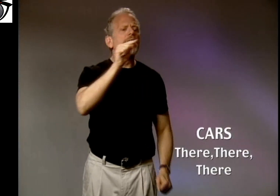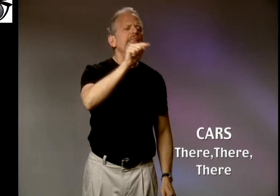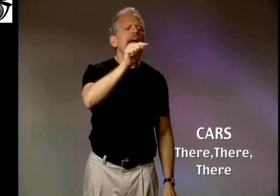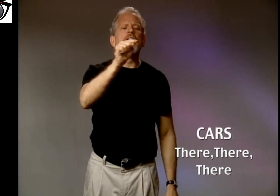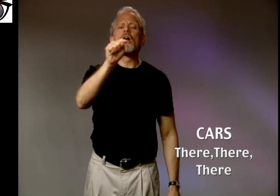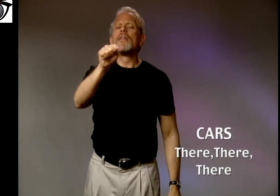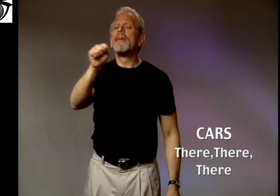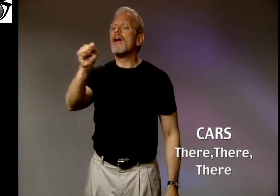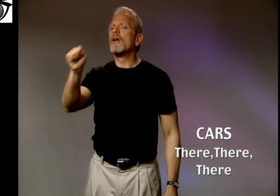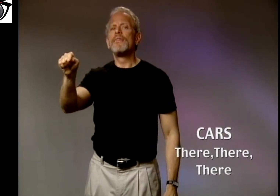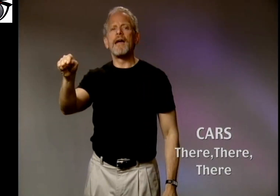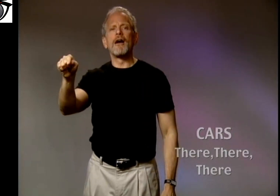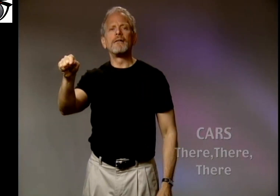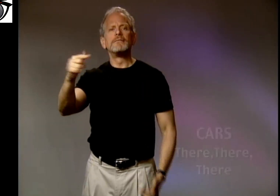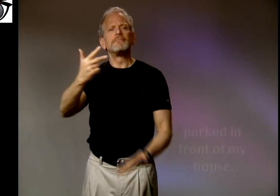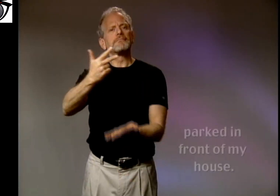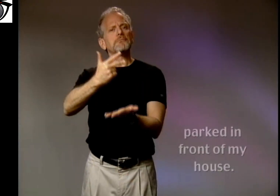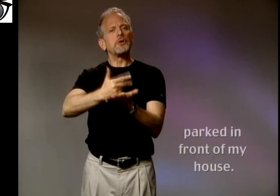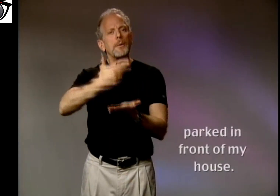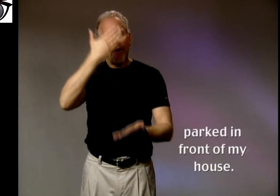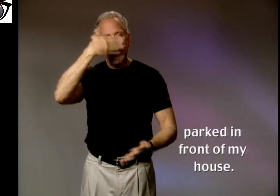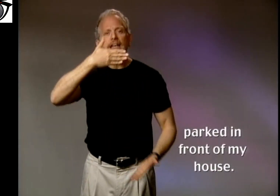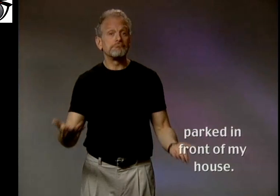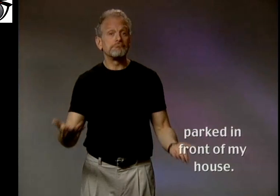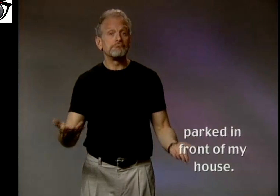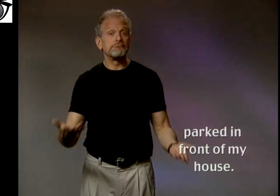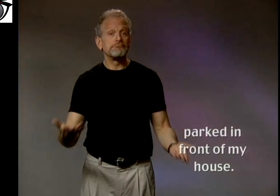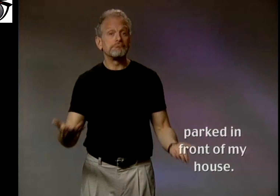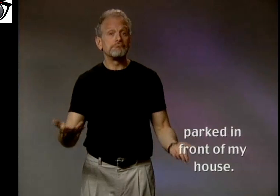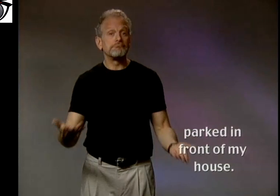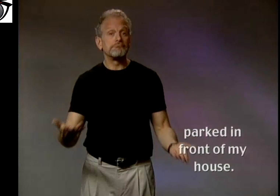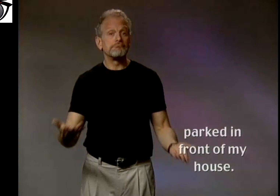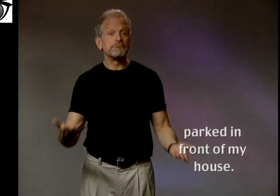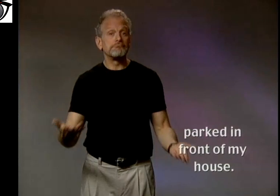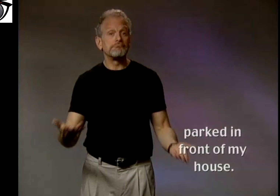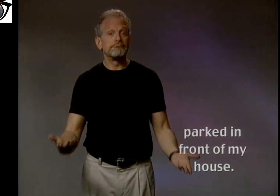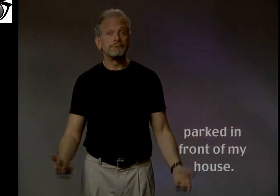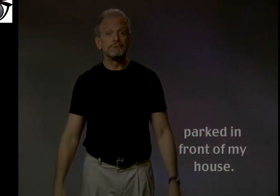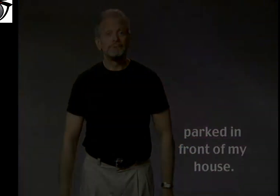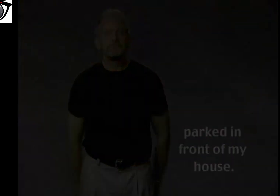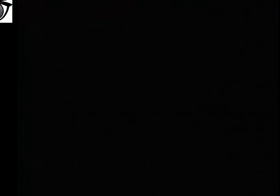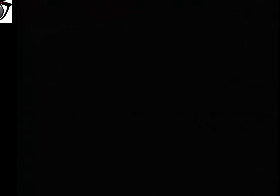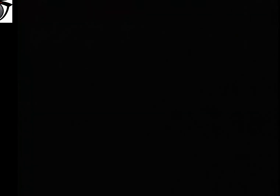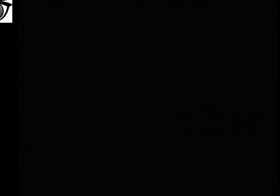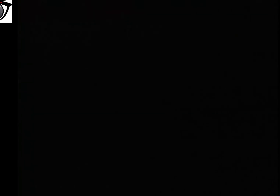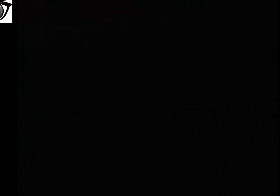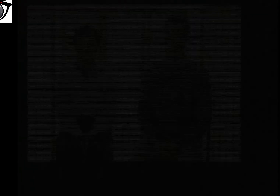Cars, there, there, there, parked in front of my house.